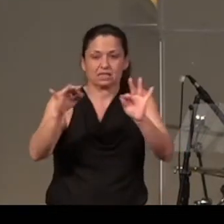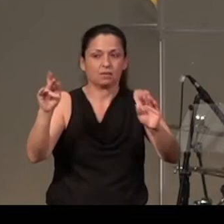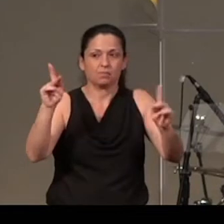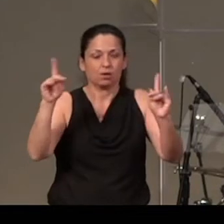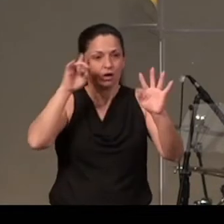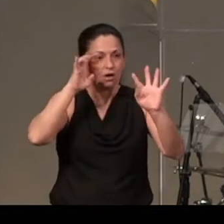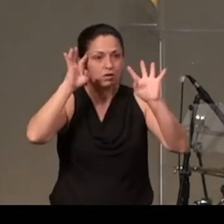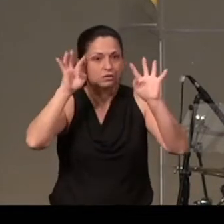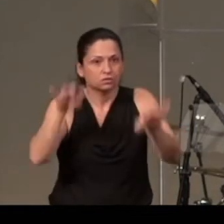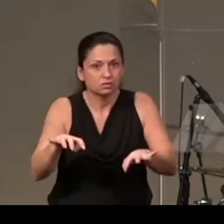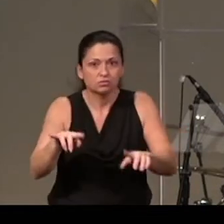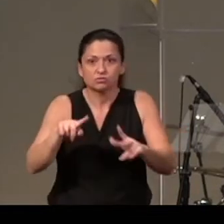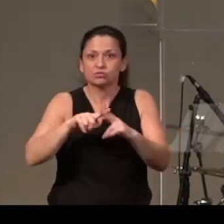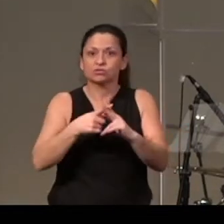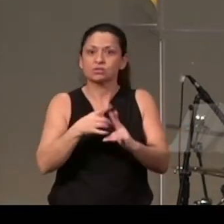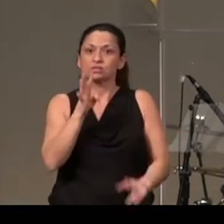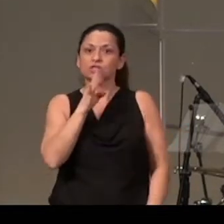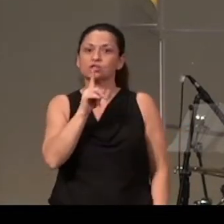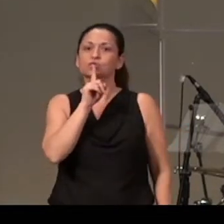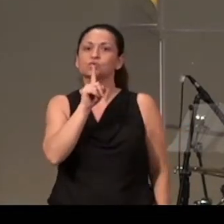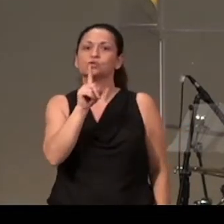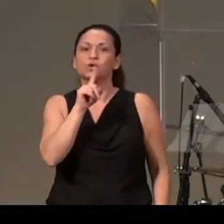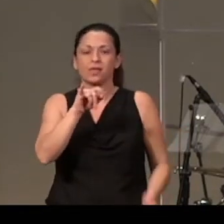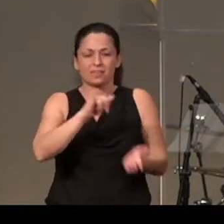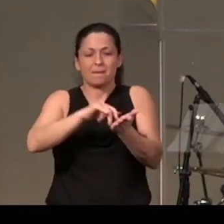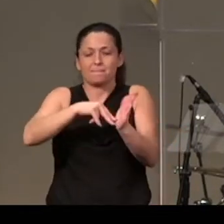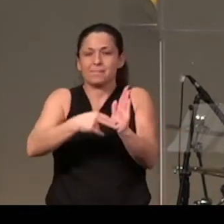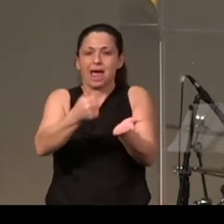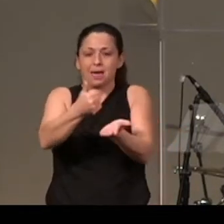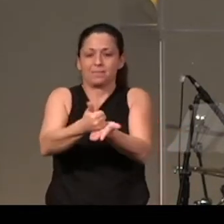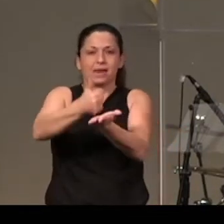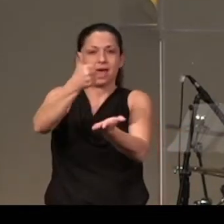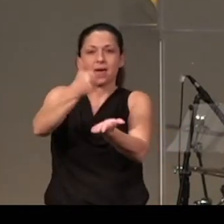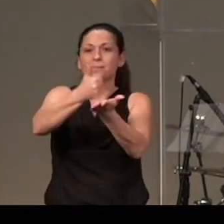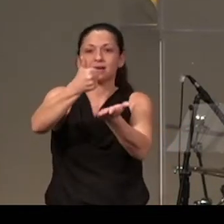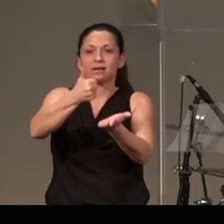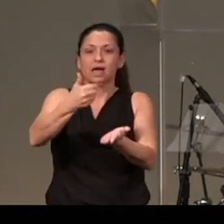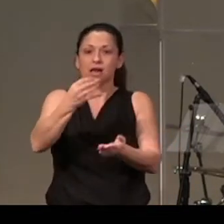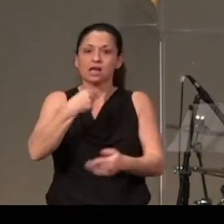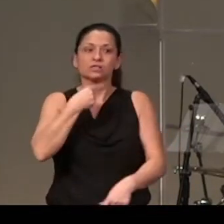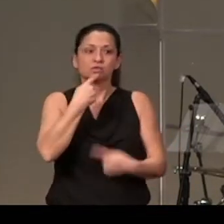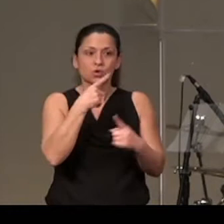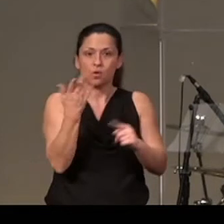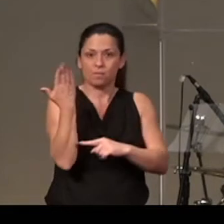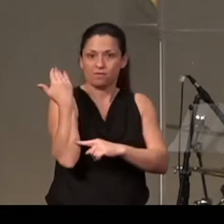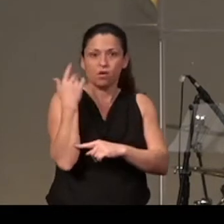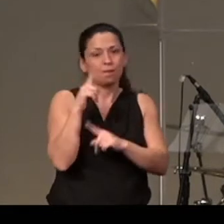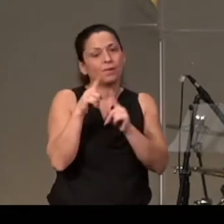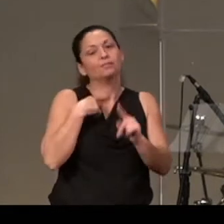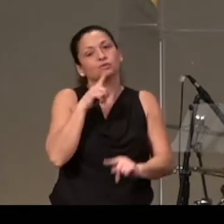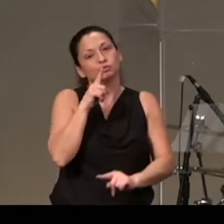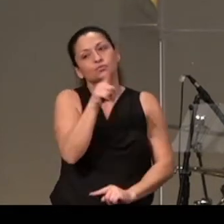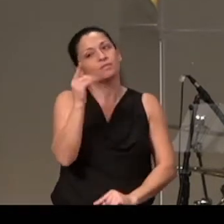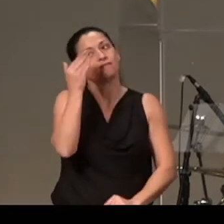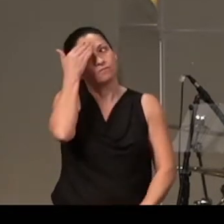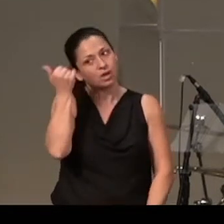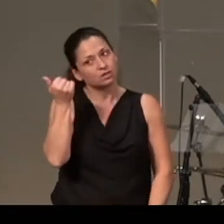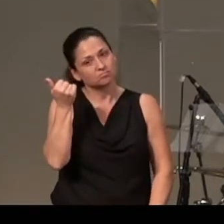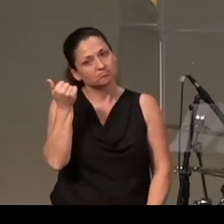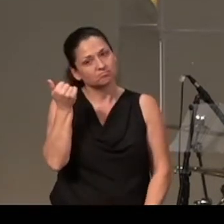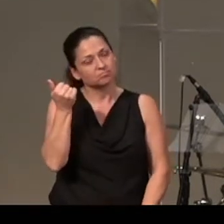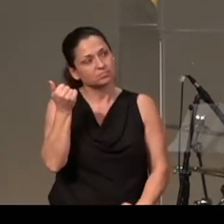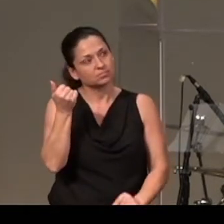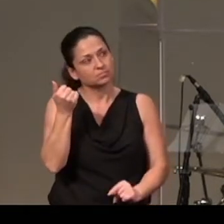starts off with truly, truly. That's amen, amen. And I've told you this before, but I'm sure you've forgotten it.